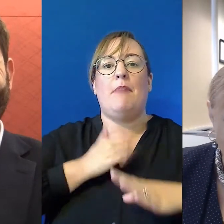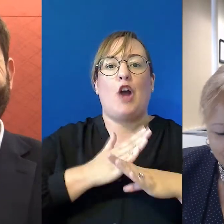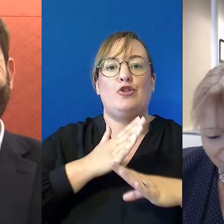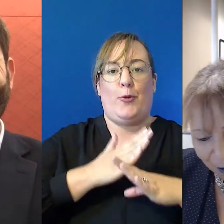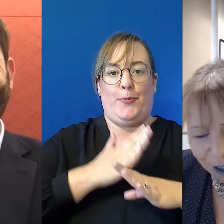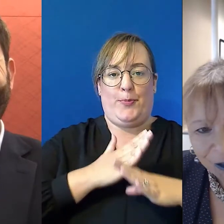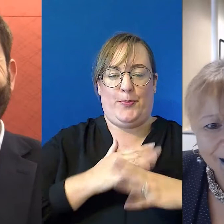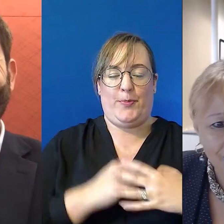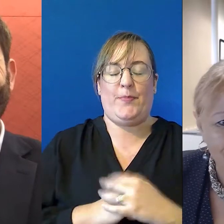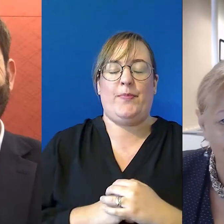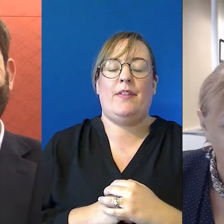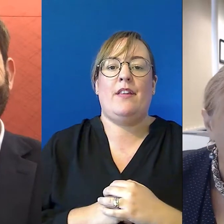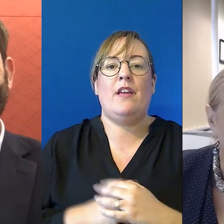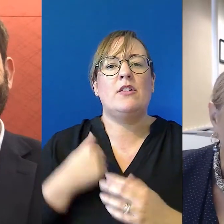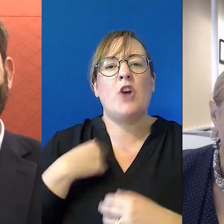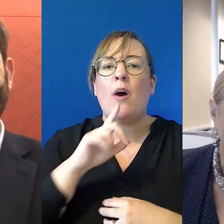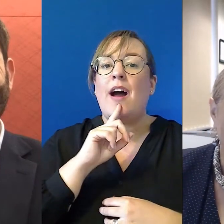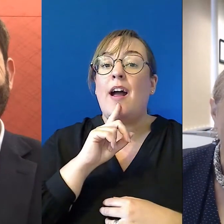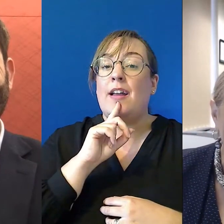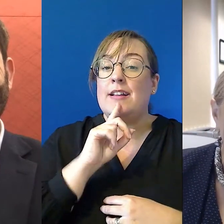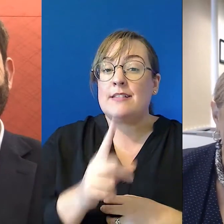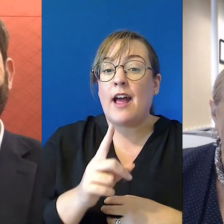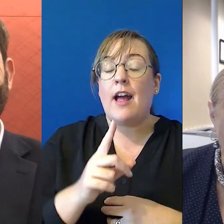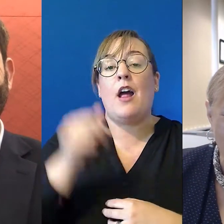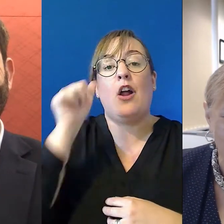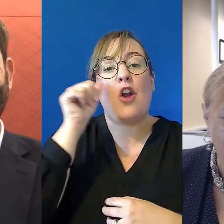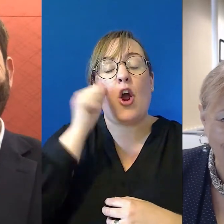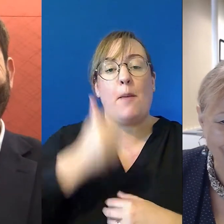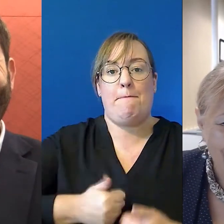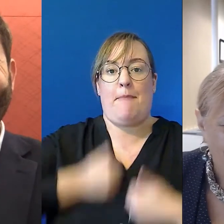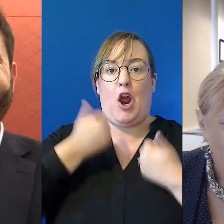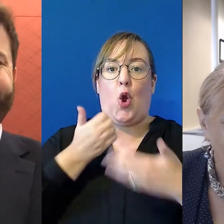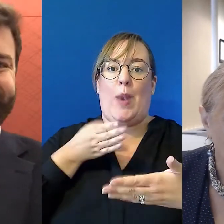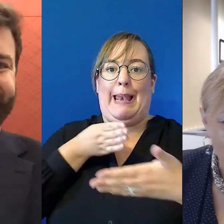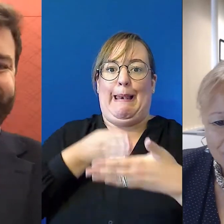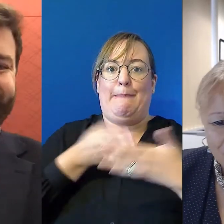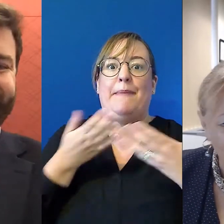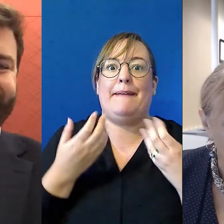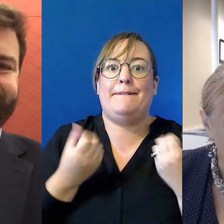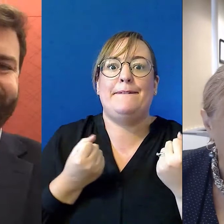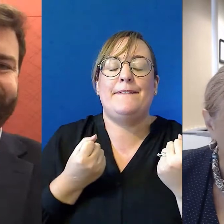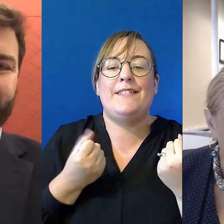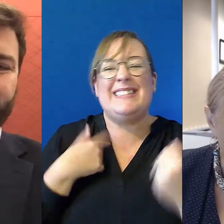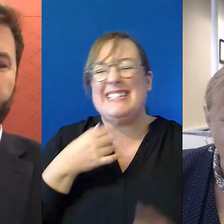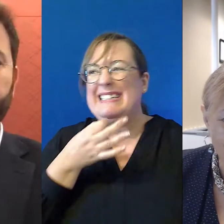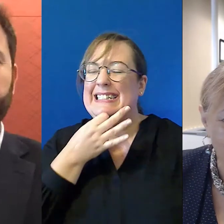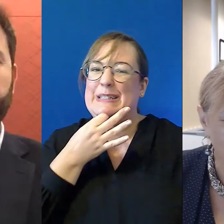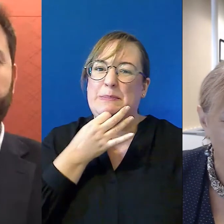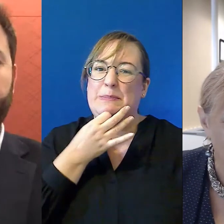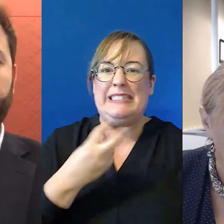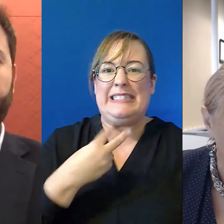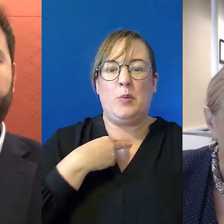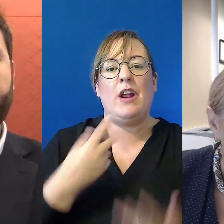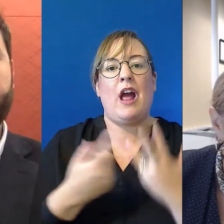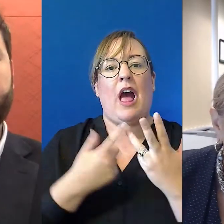coalface. So I say this knowing my own limitations in this regard, and it's a shame our other presenter hasn't